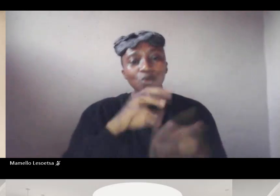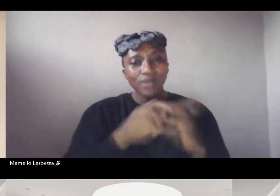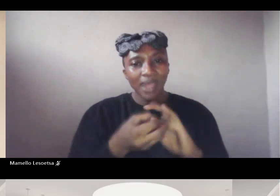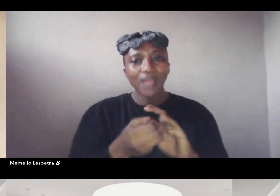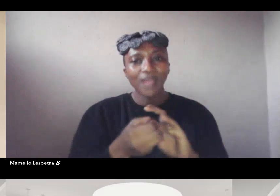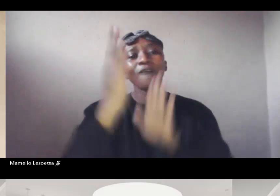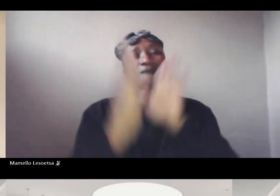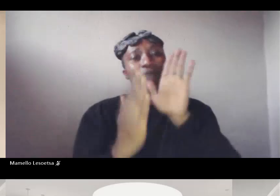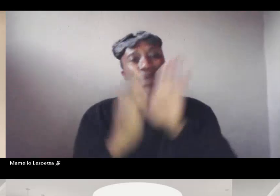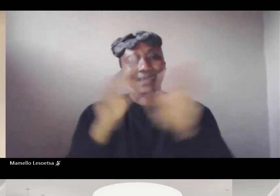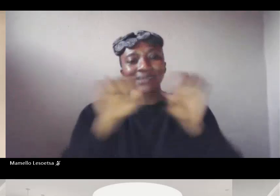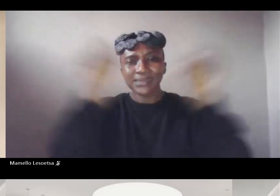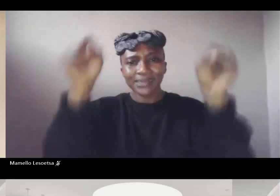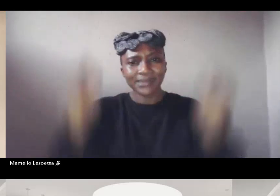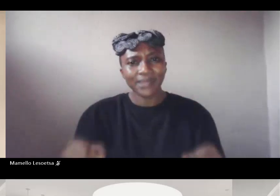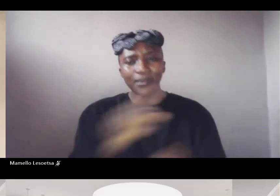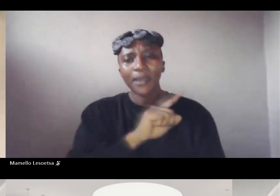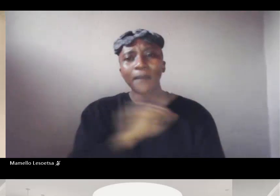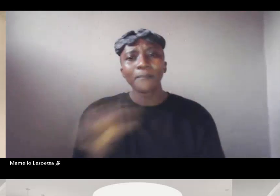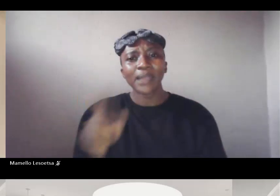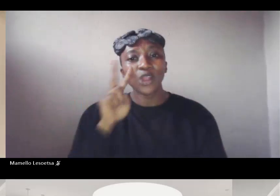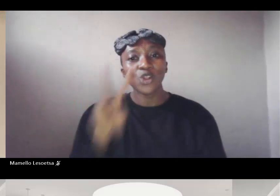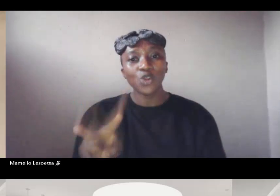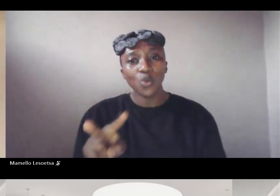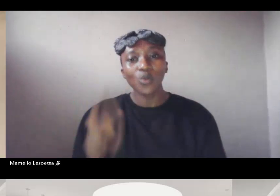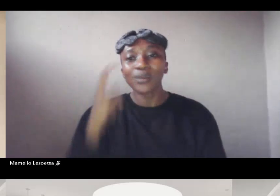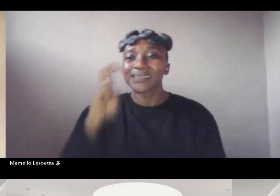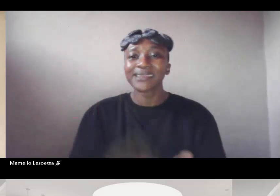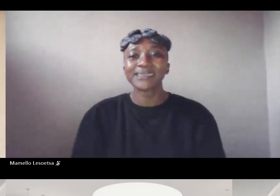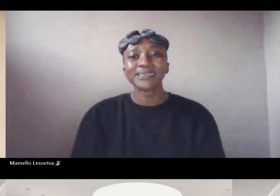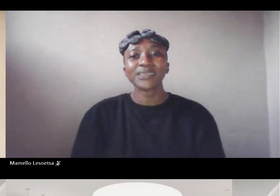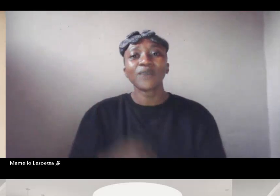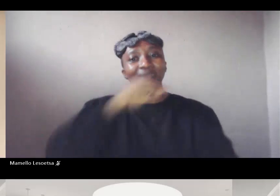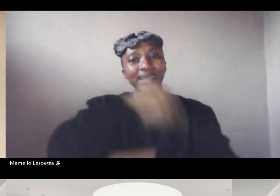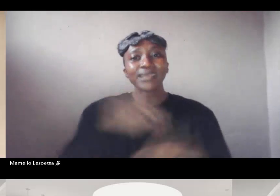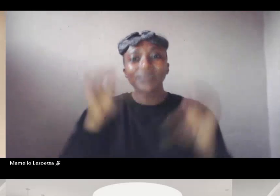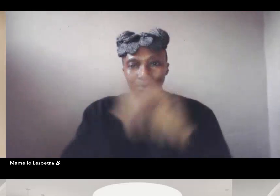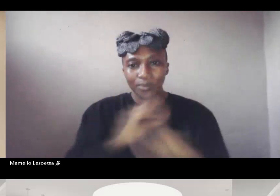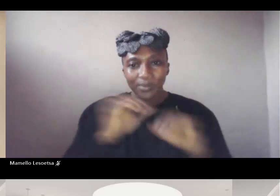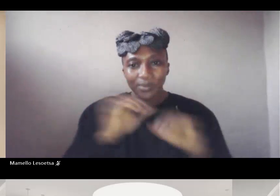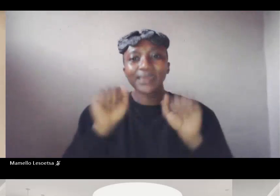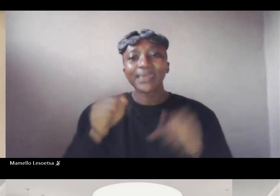even looked at the needs of the learners. Yes, Masabata, go ahead.